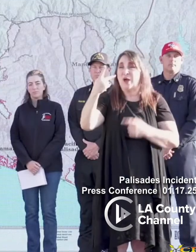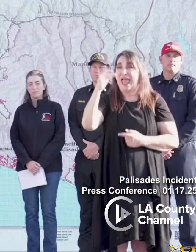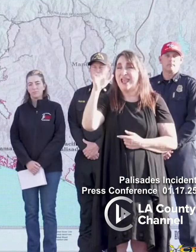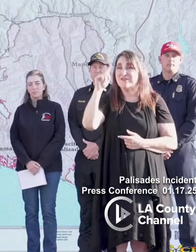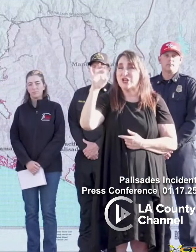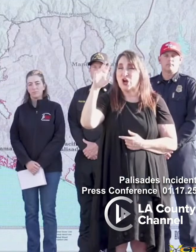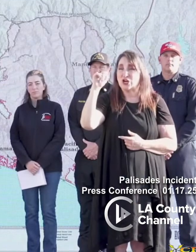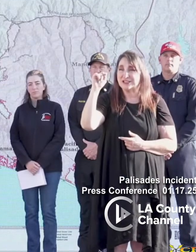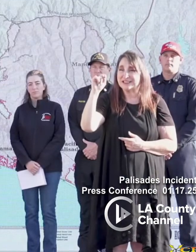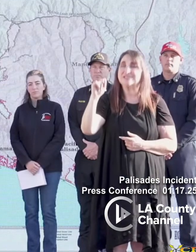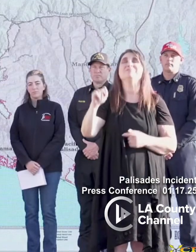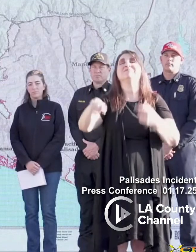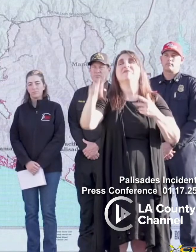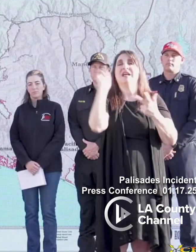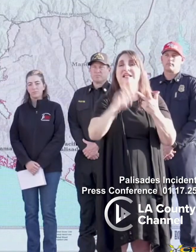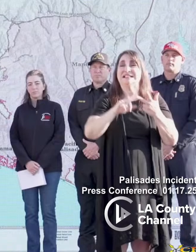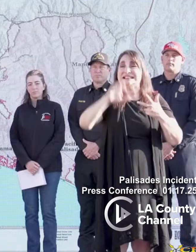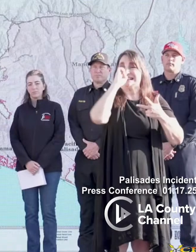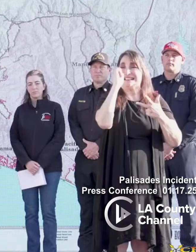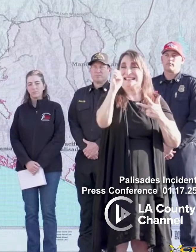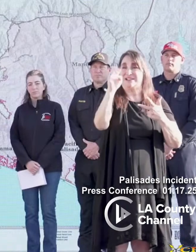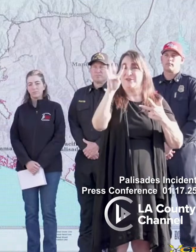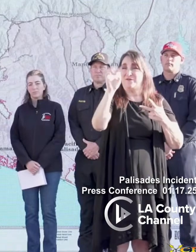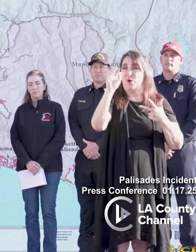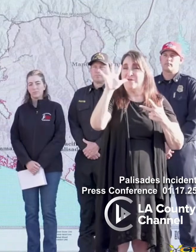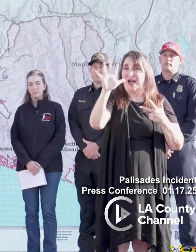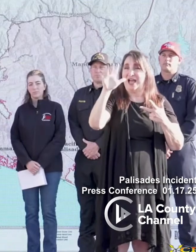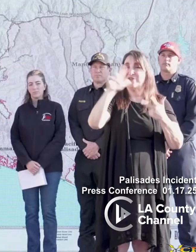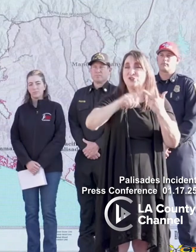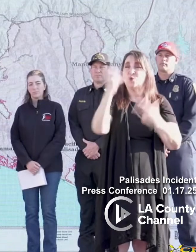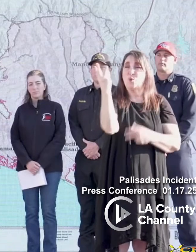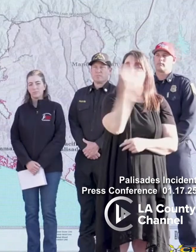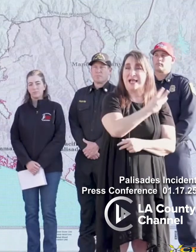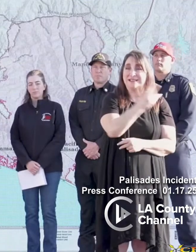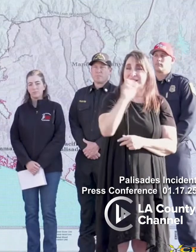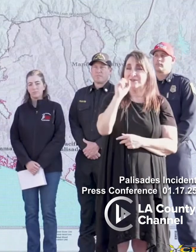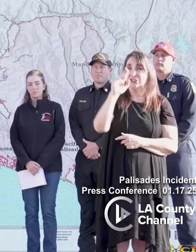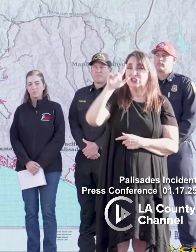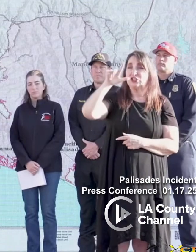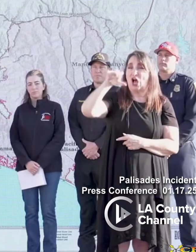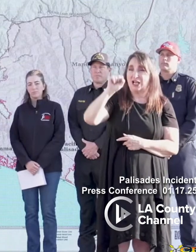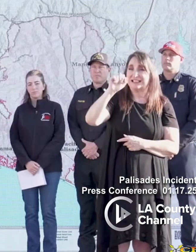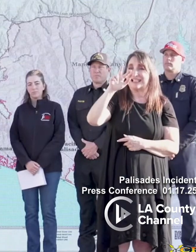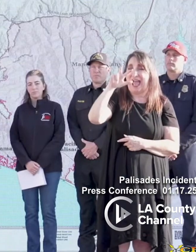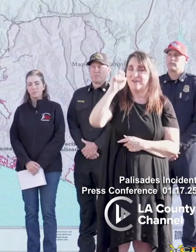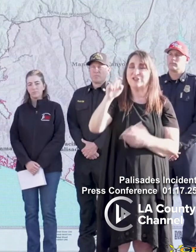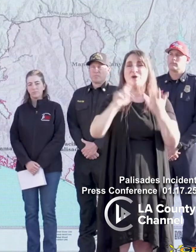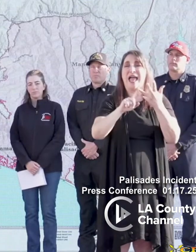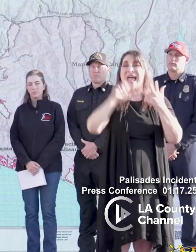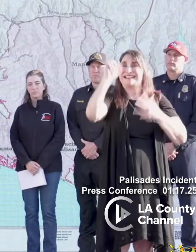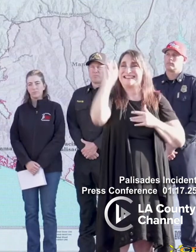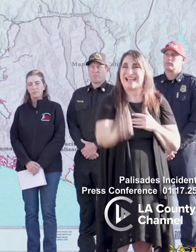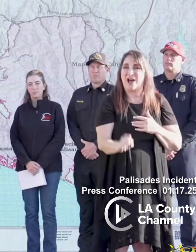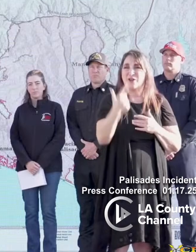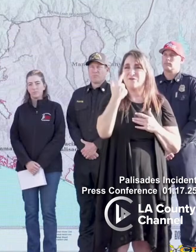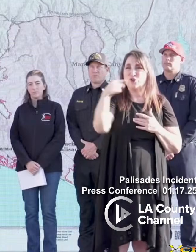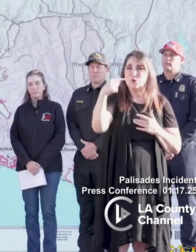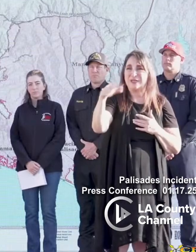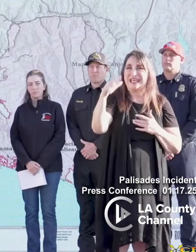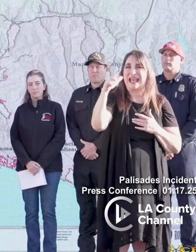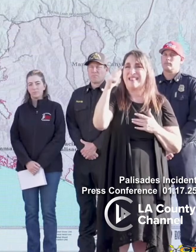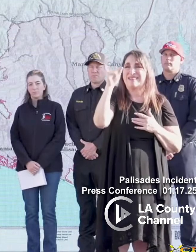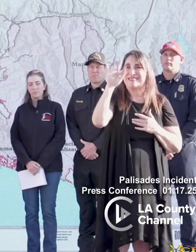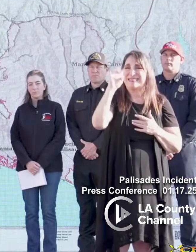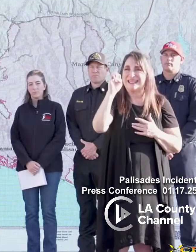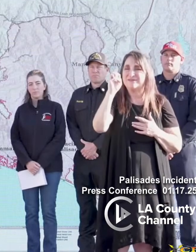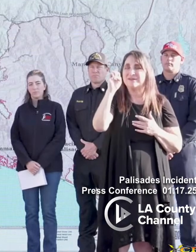Adlin Road. East of the 405 to west of Saugus Avenue, and south of Greenleaf Street to Mulholland